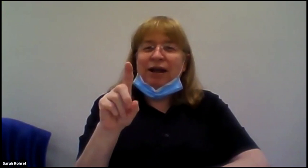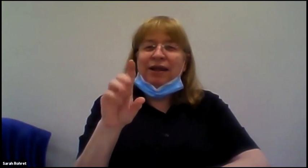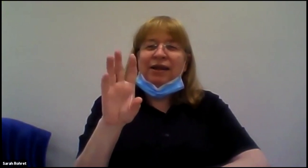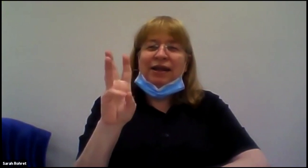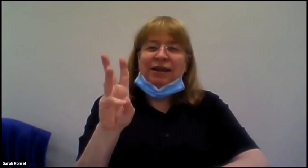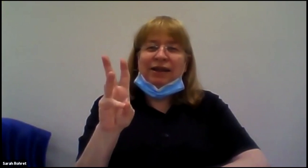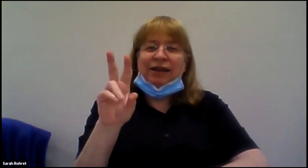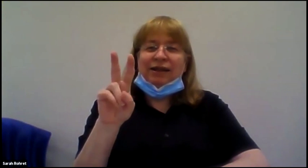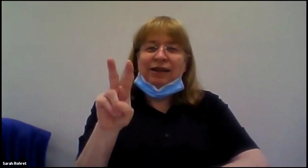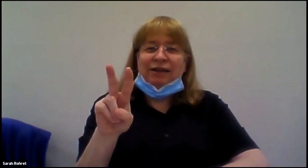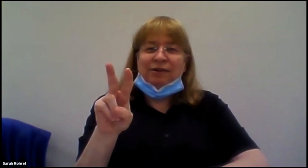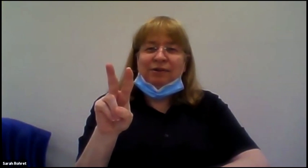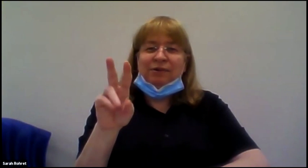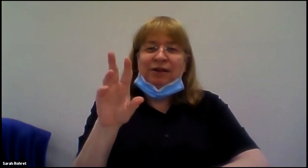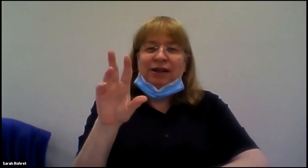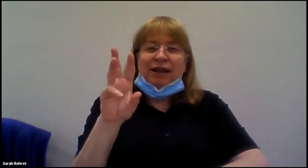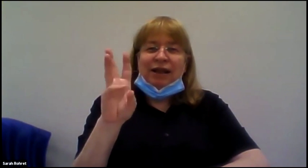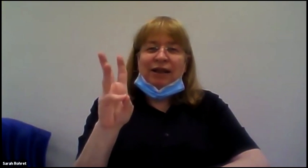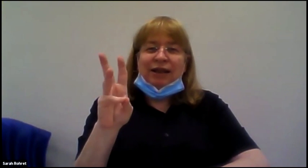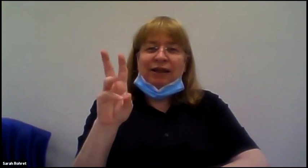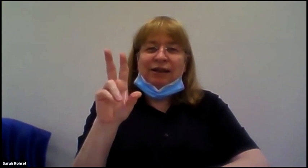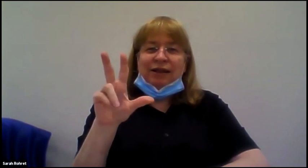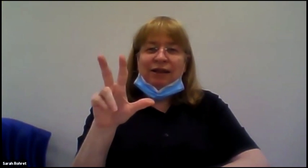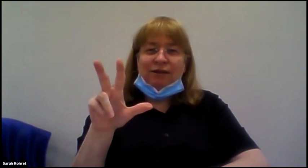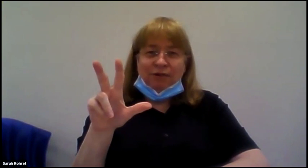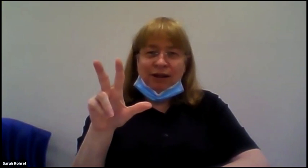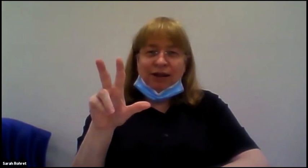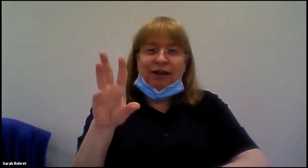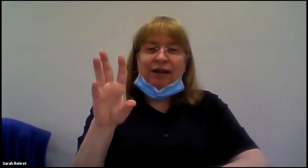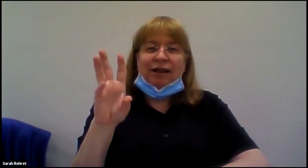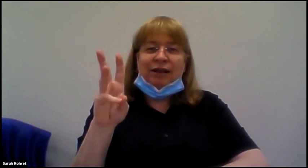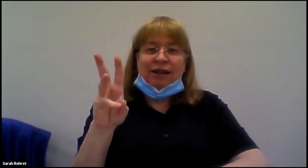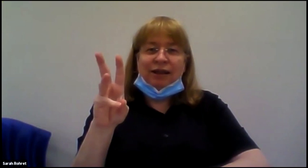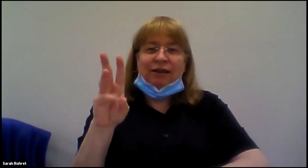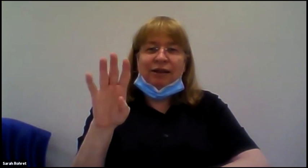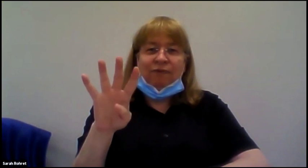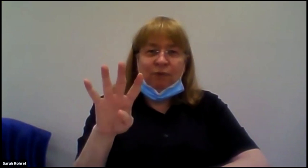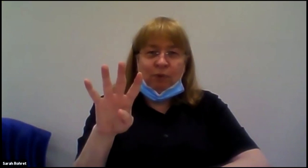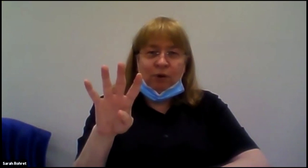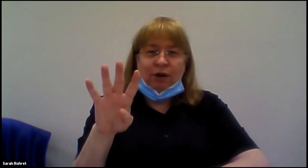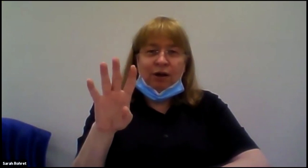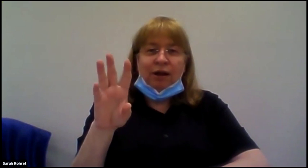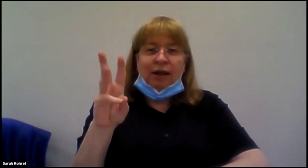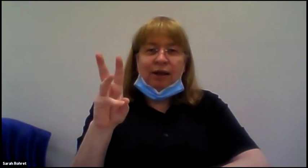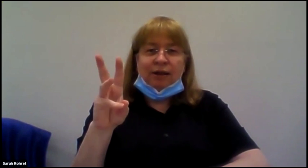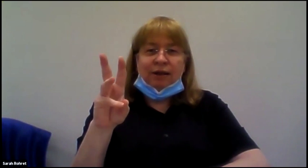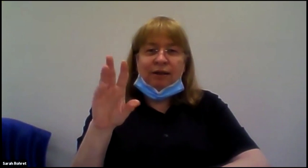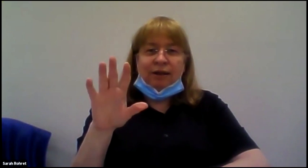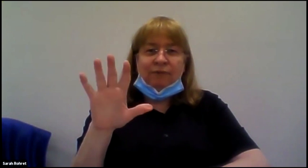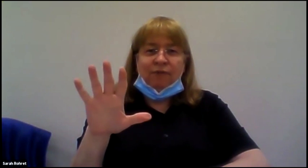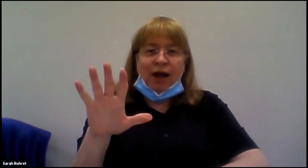61, 62, 63, 64,